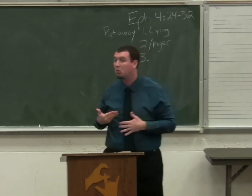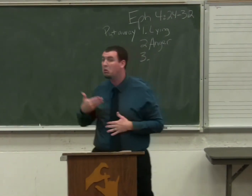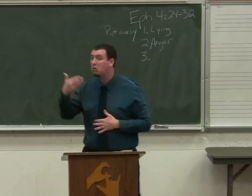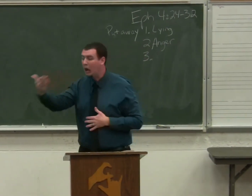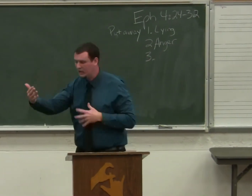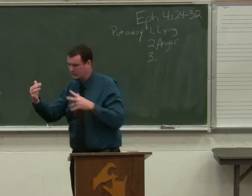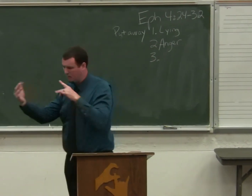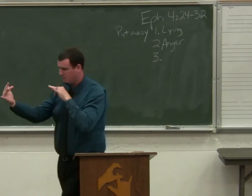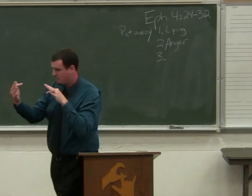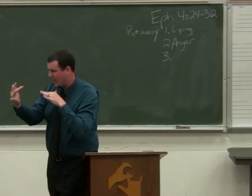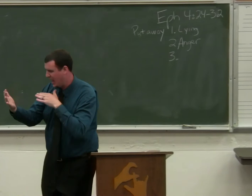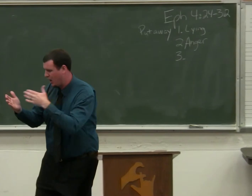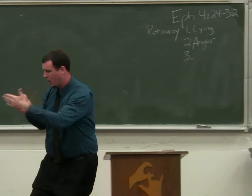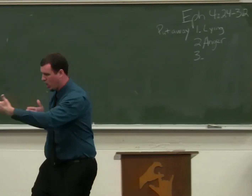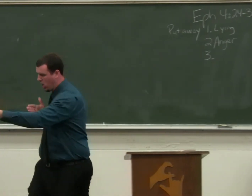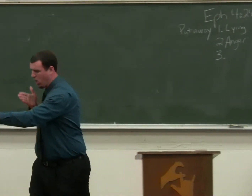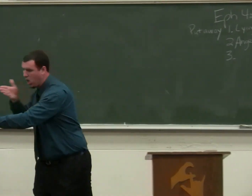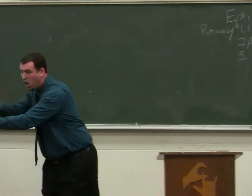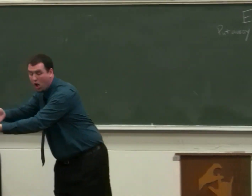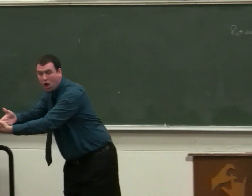Then went through the motions. And then